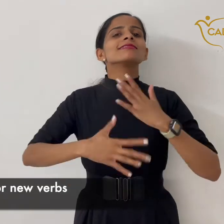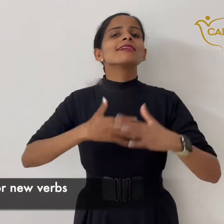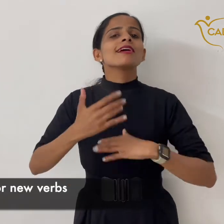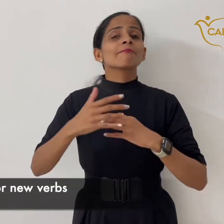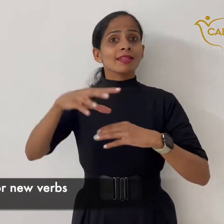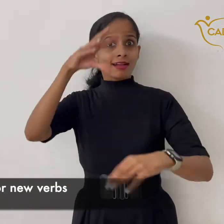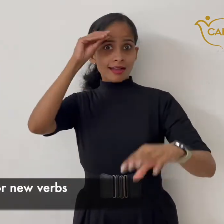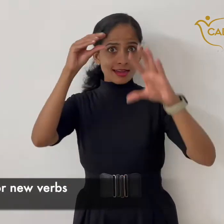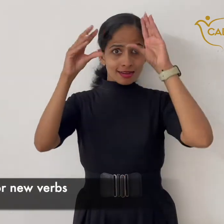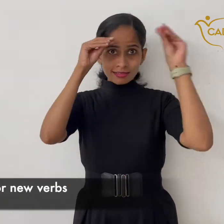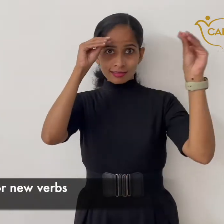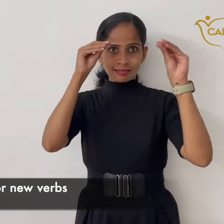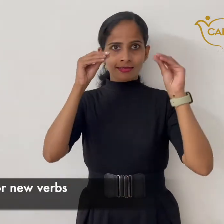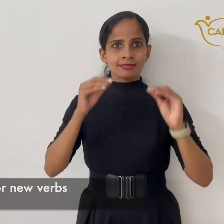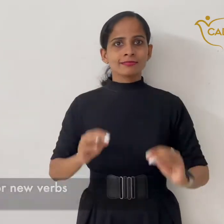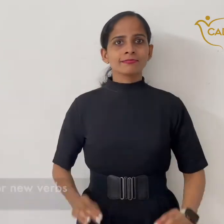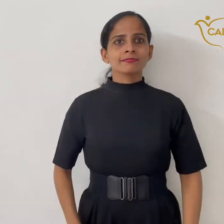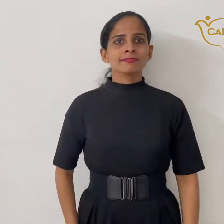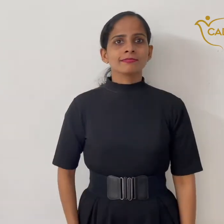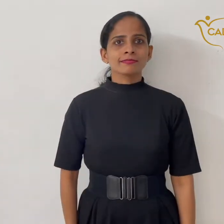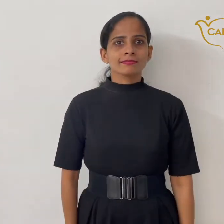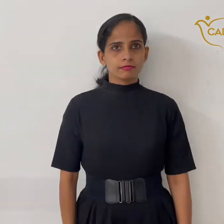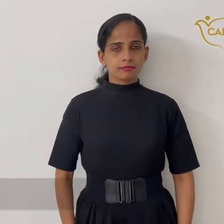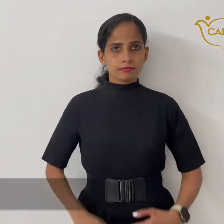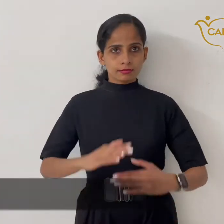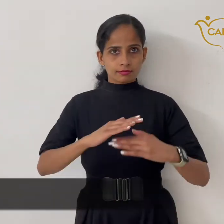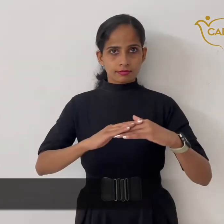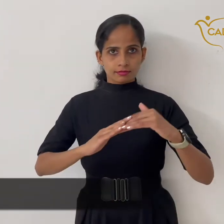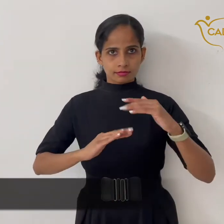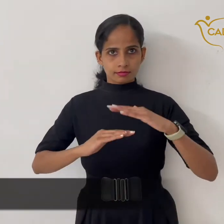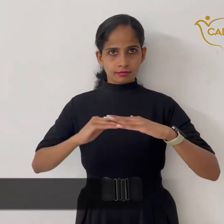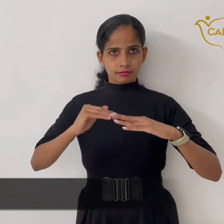for new verbs build